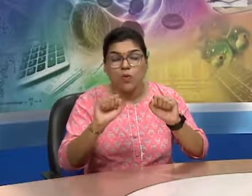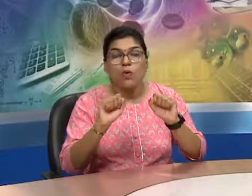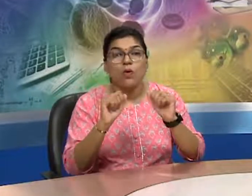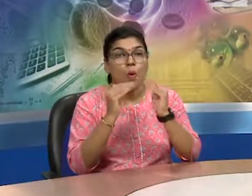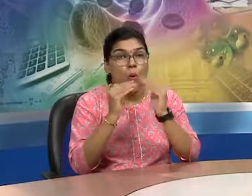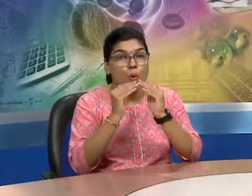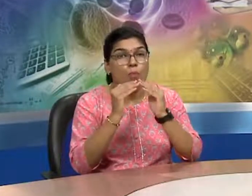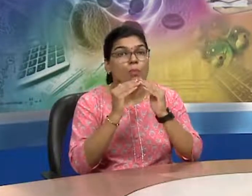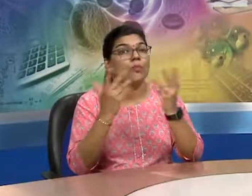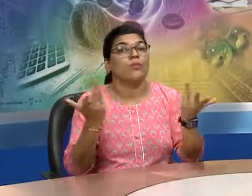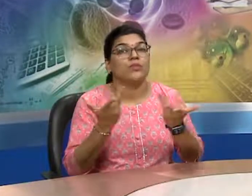Nature and organism.